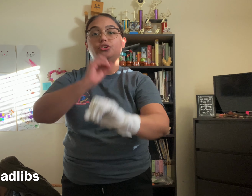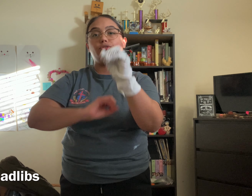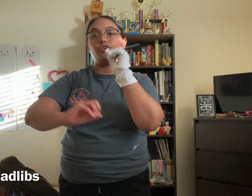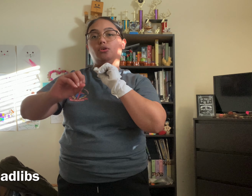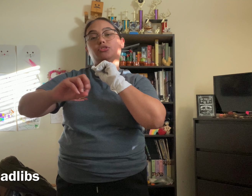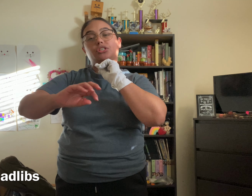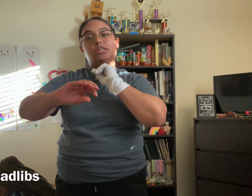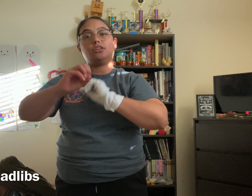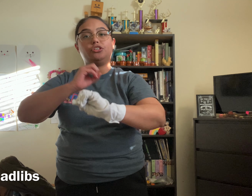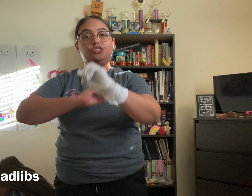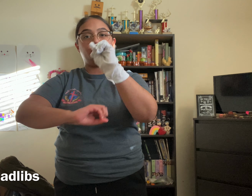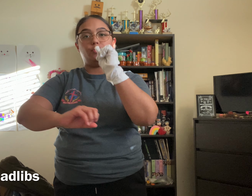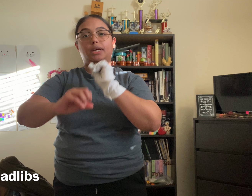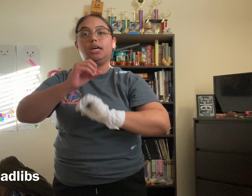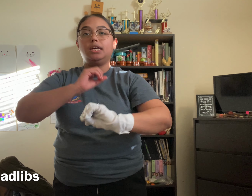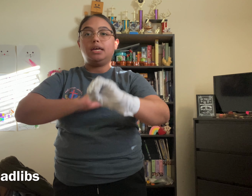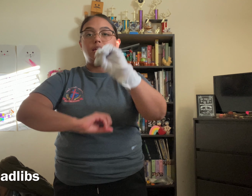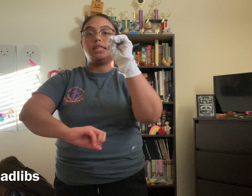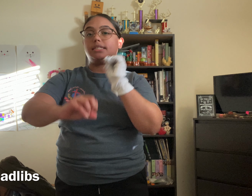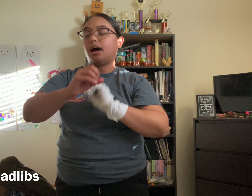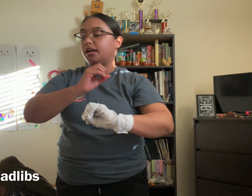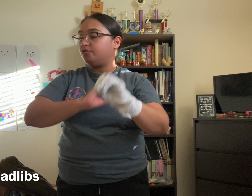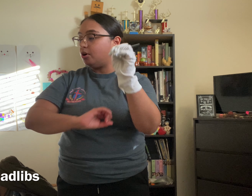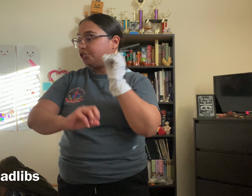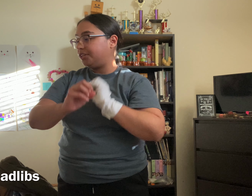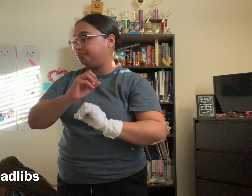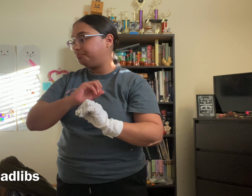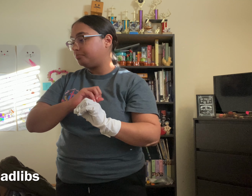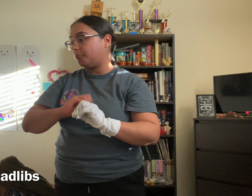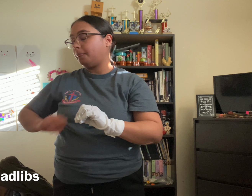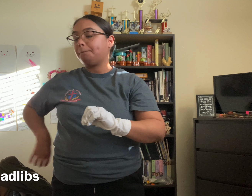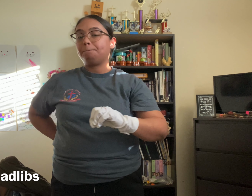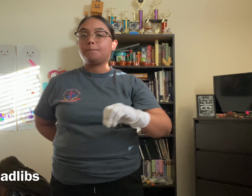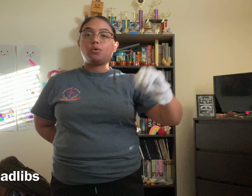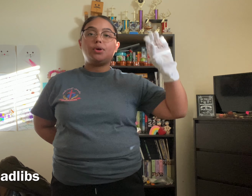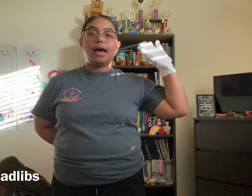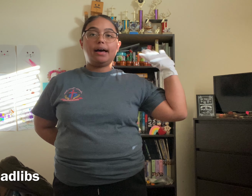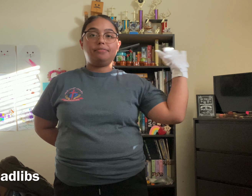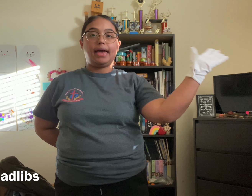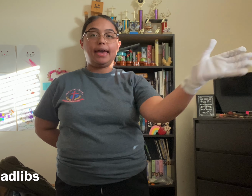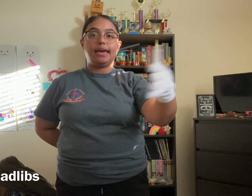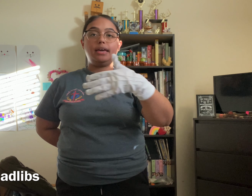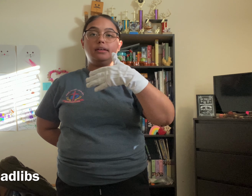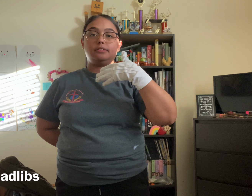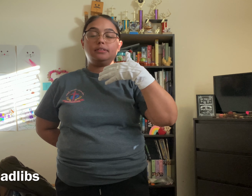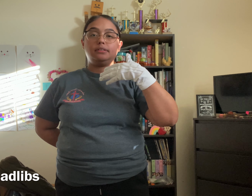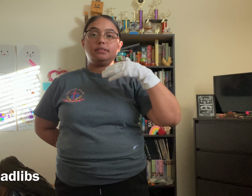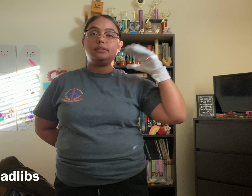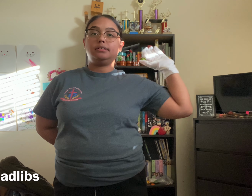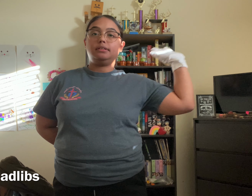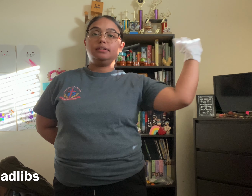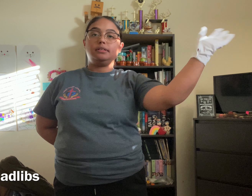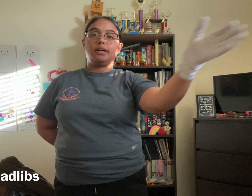your O's, just as long as you're doing this kind of motion. We have hey,